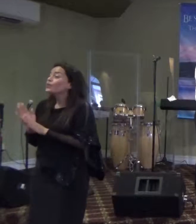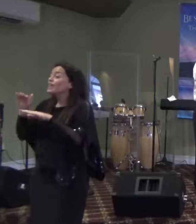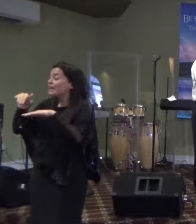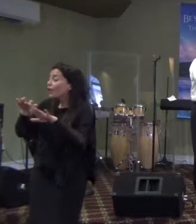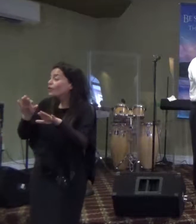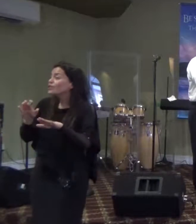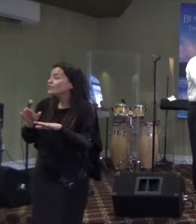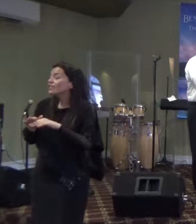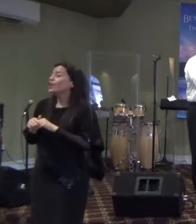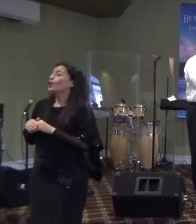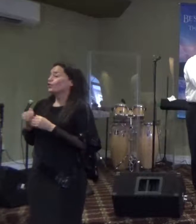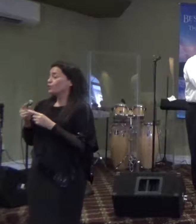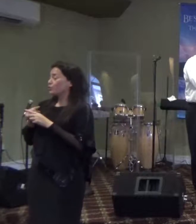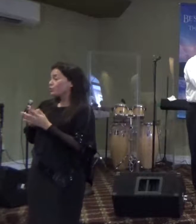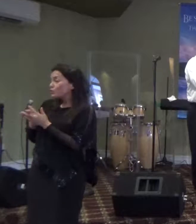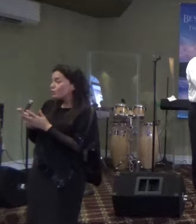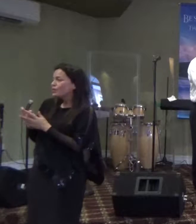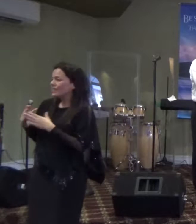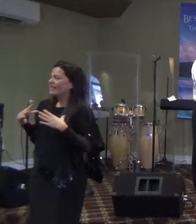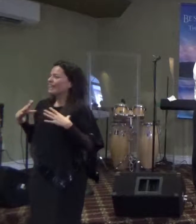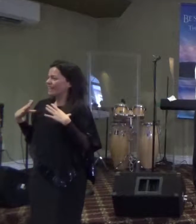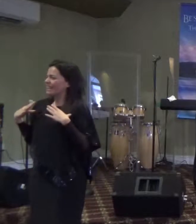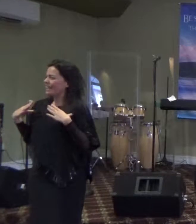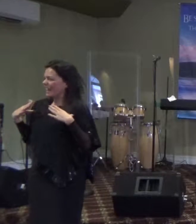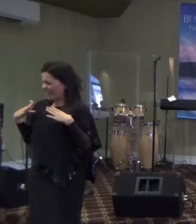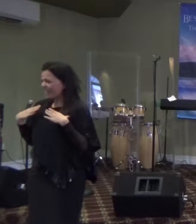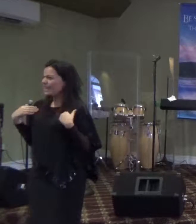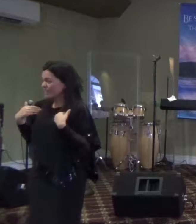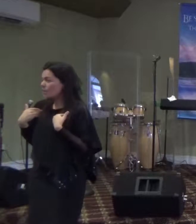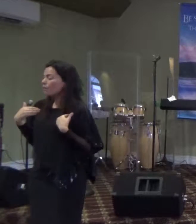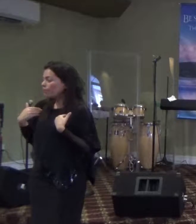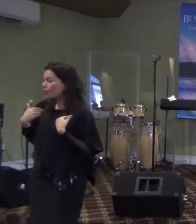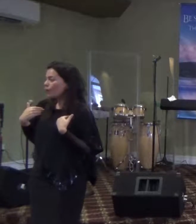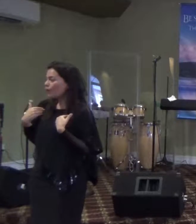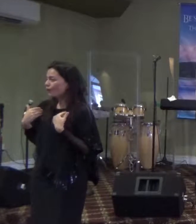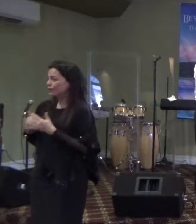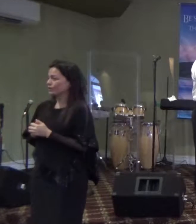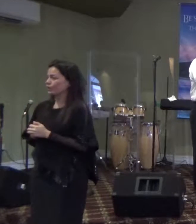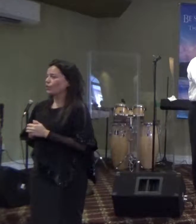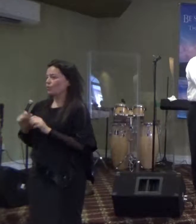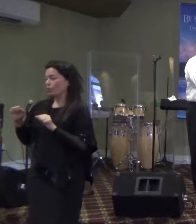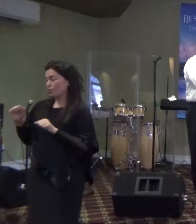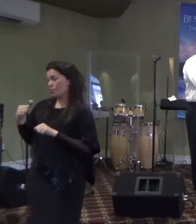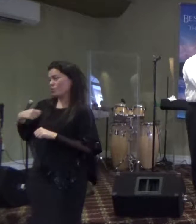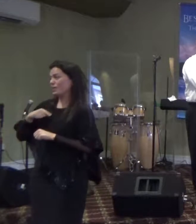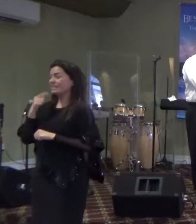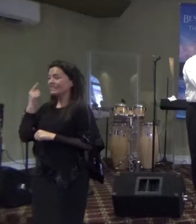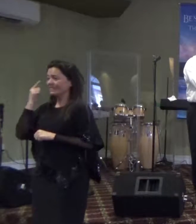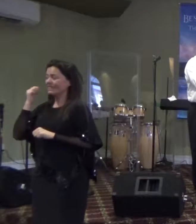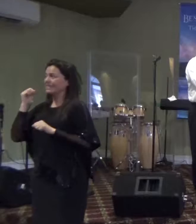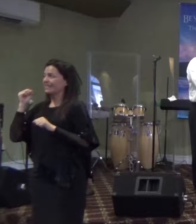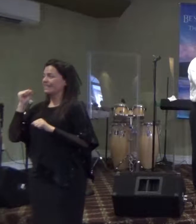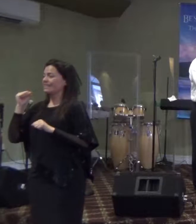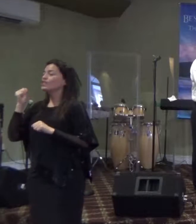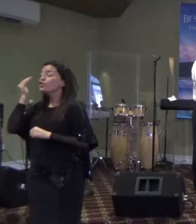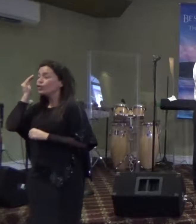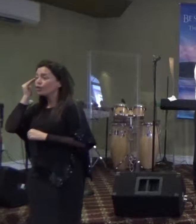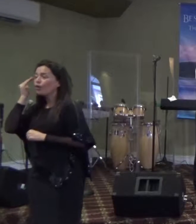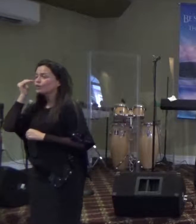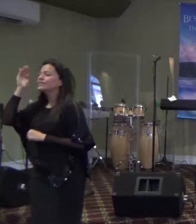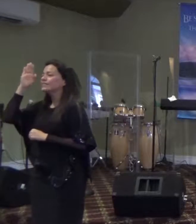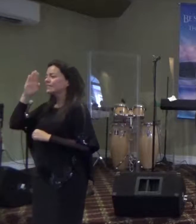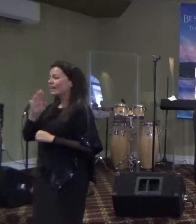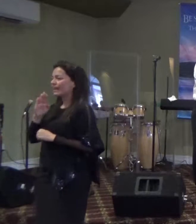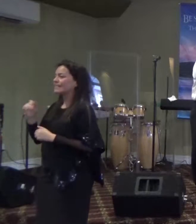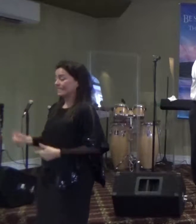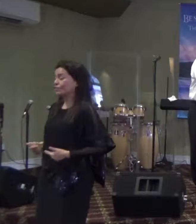gracias, nor were they thankful, sino que se envanecieron en su razonamiento, but they became vain in their reasoning, y su necio